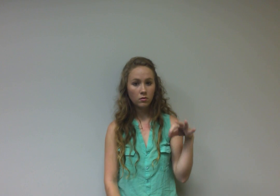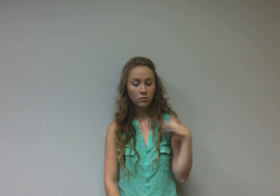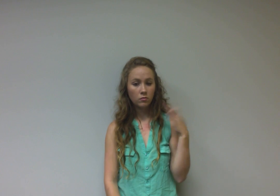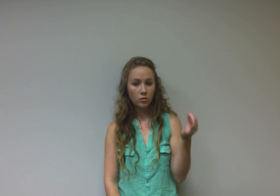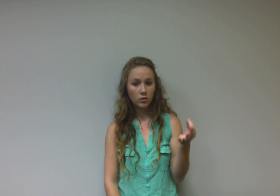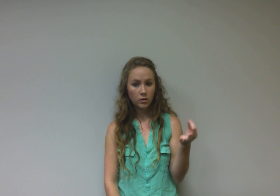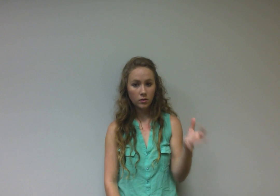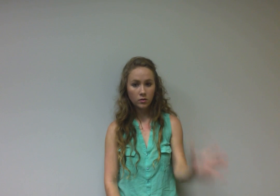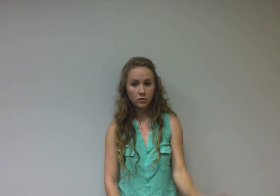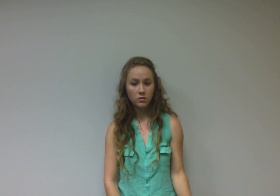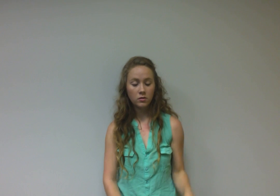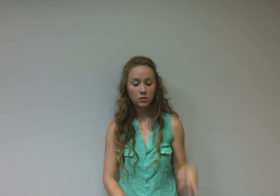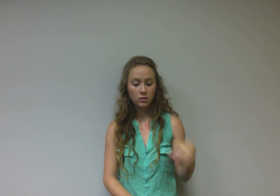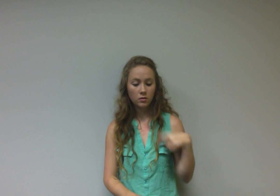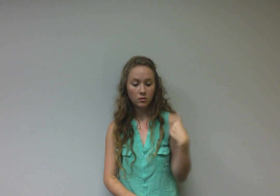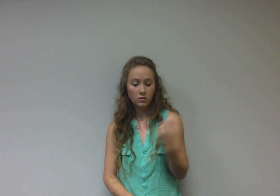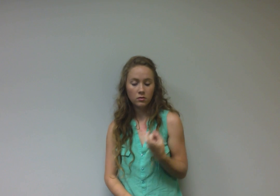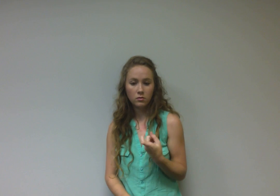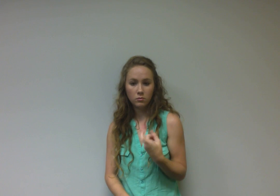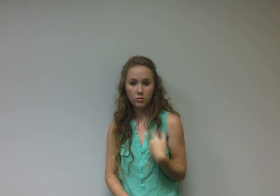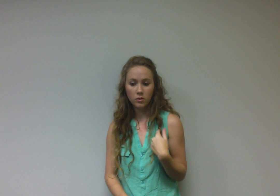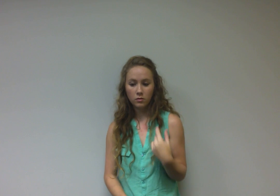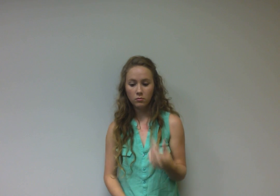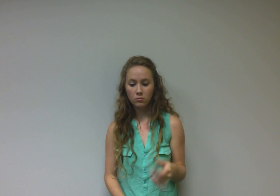choughs, members of the crow family.